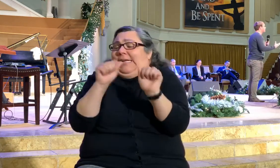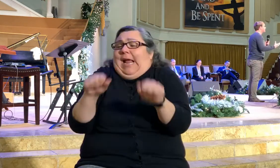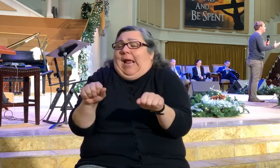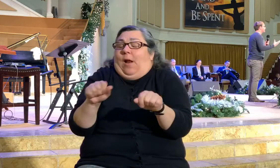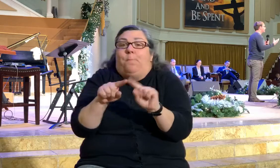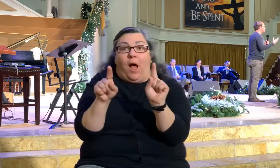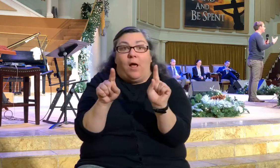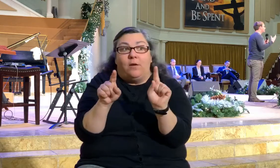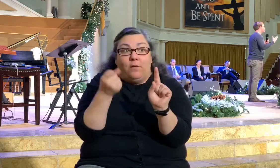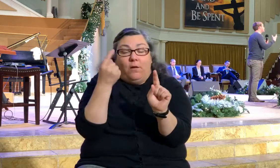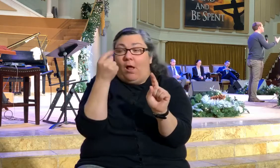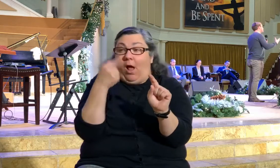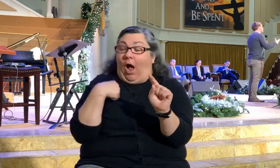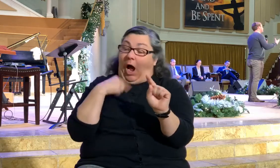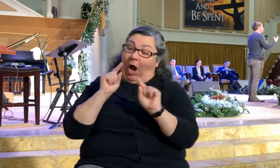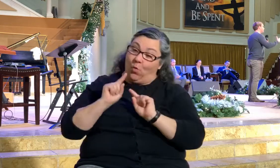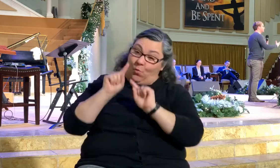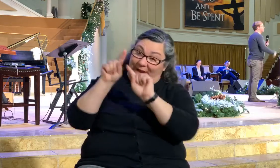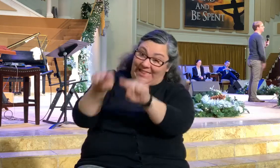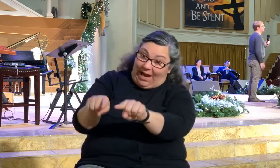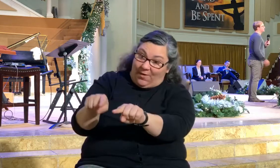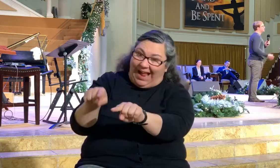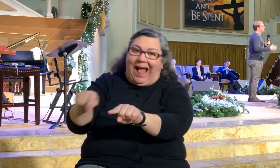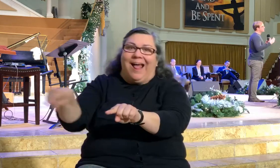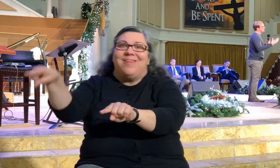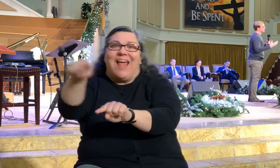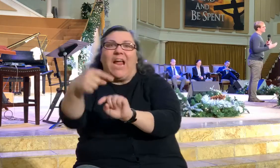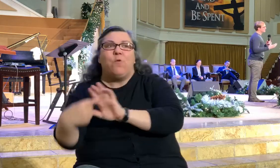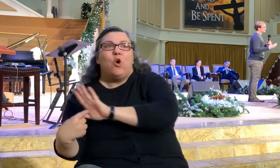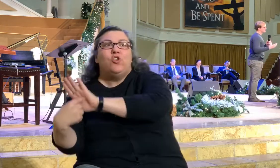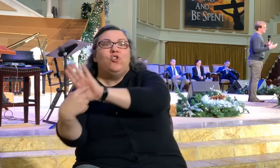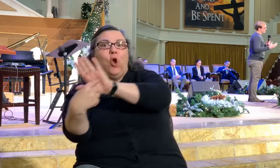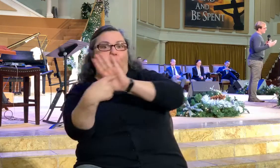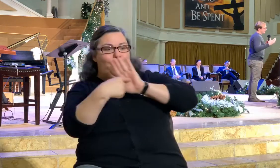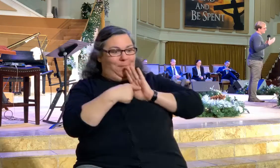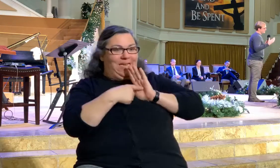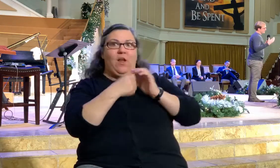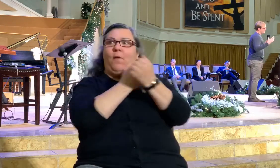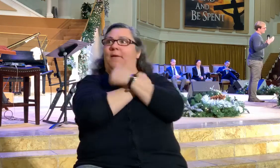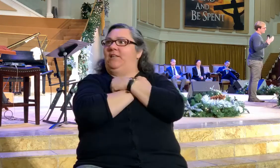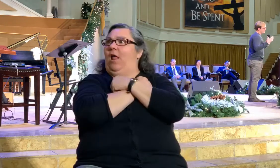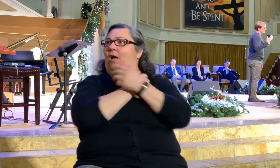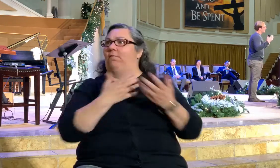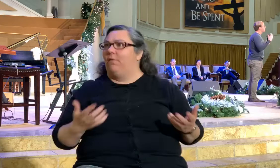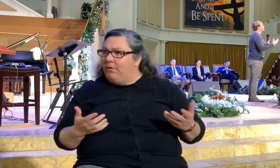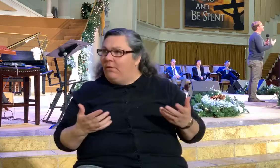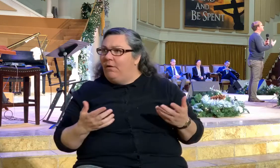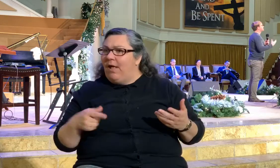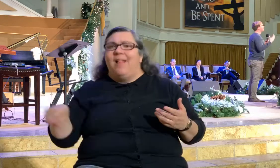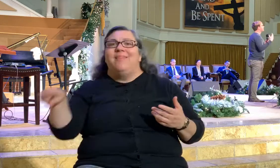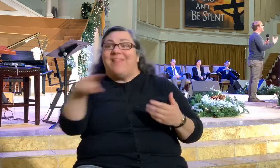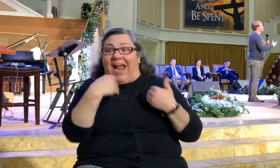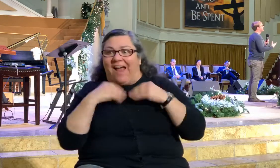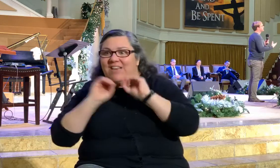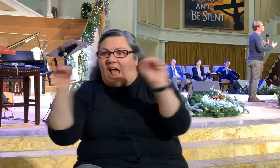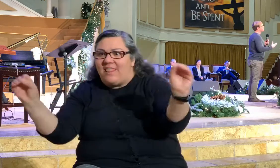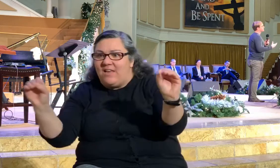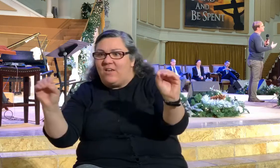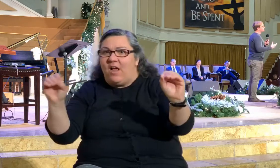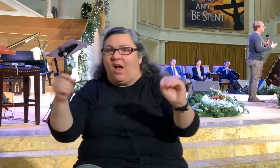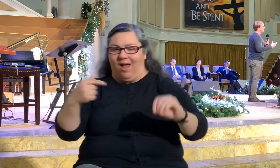went there and they show you love. They show you what true love is. Because they have nothing. You have